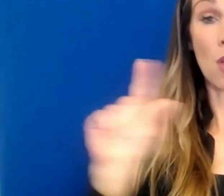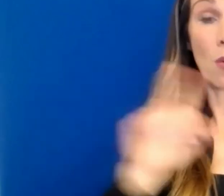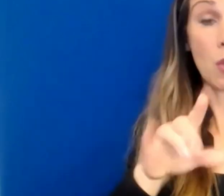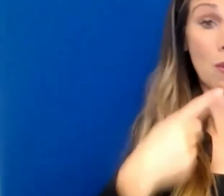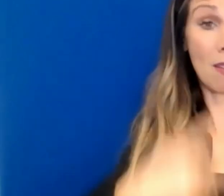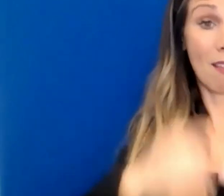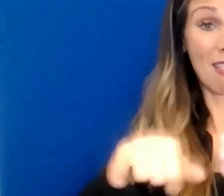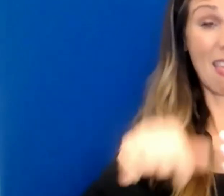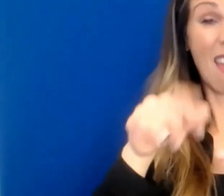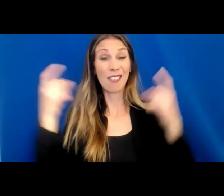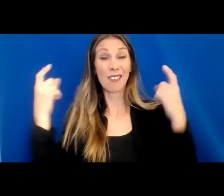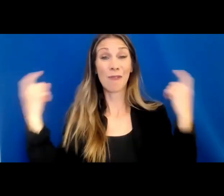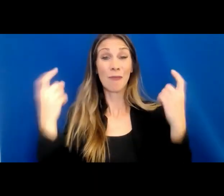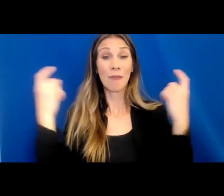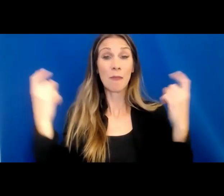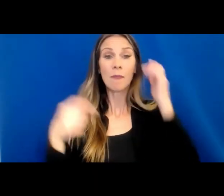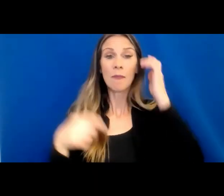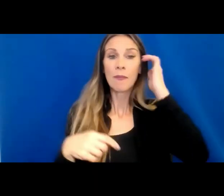or